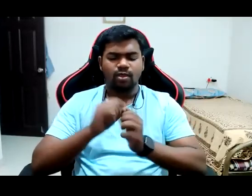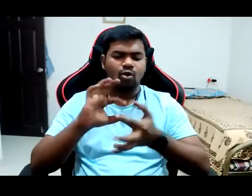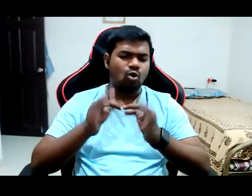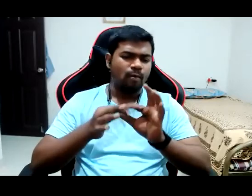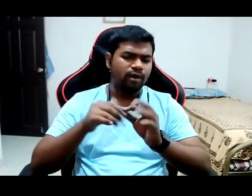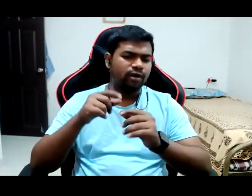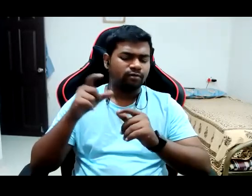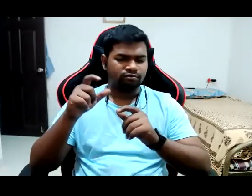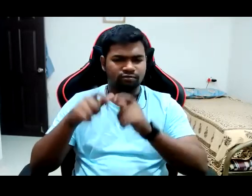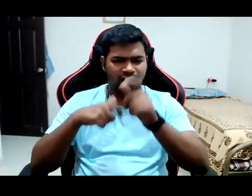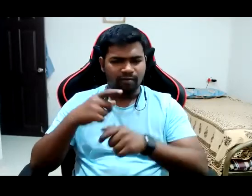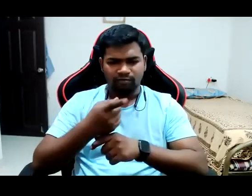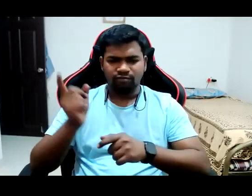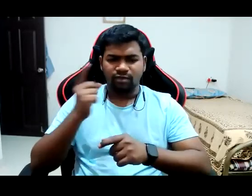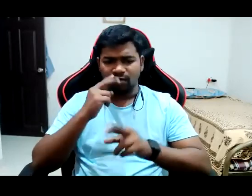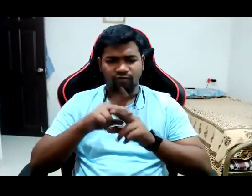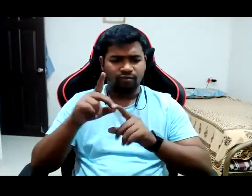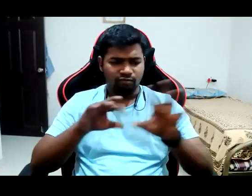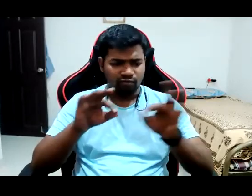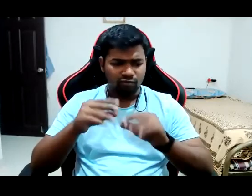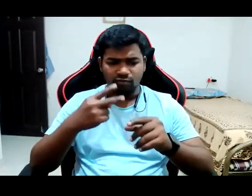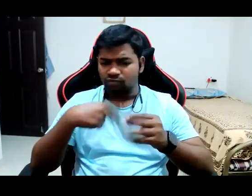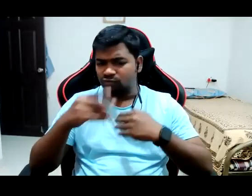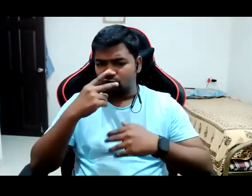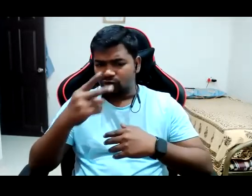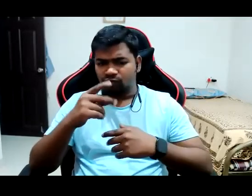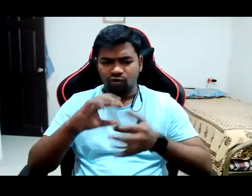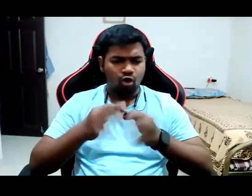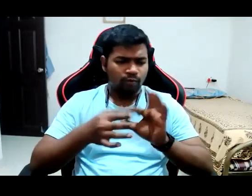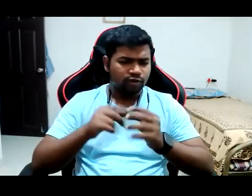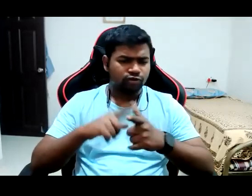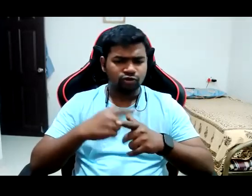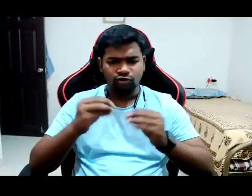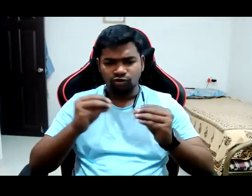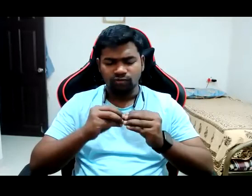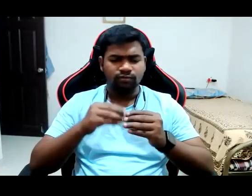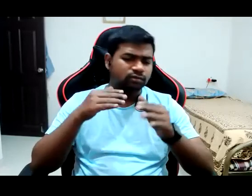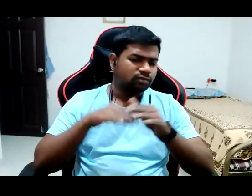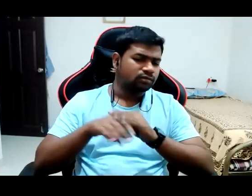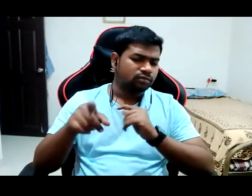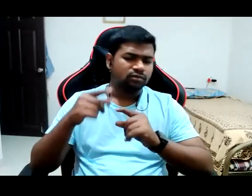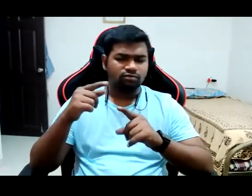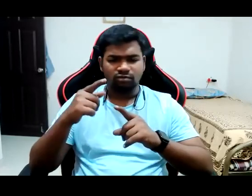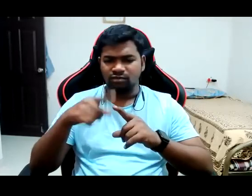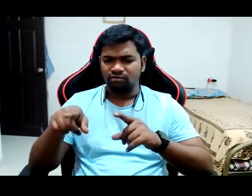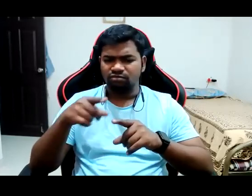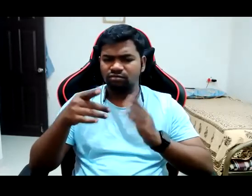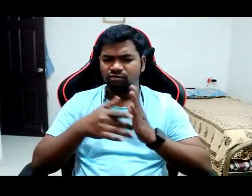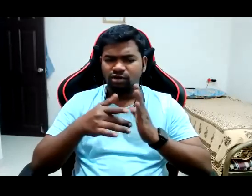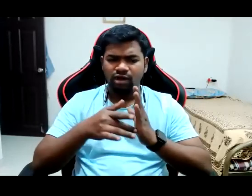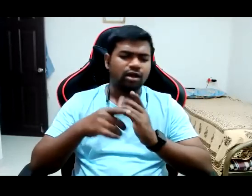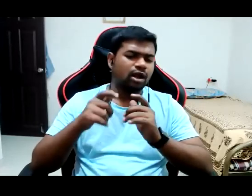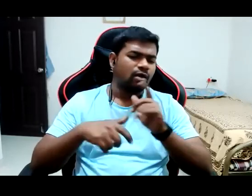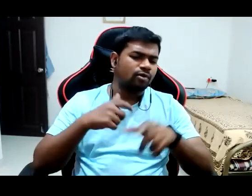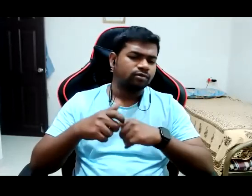more for inclusive hiring for anyone who is looking for a corporate job, especially in the tech sector, whether that is a